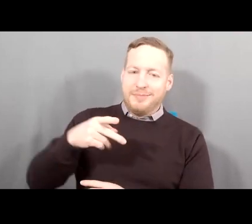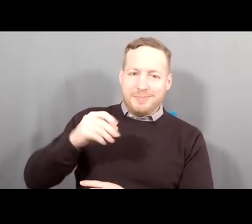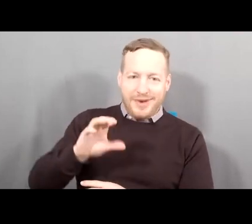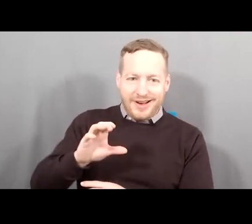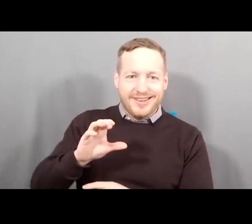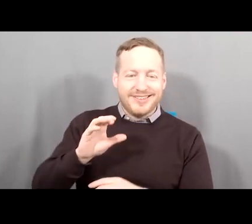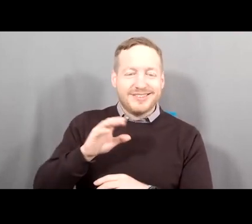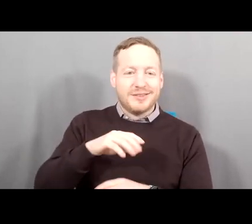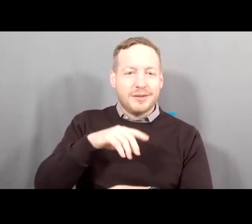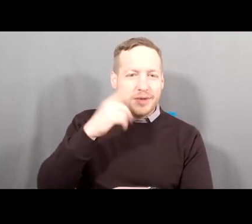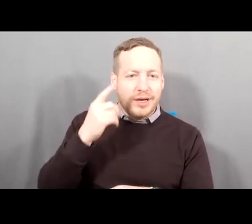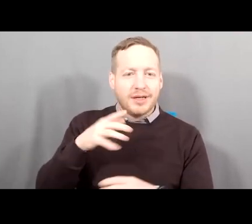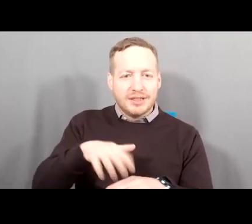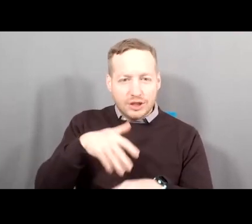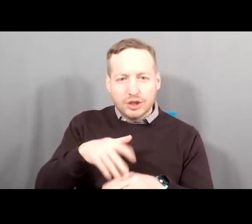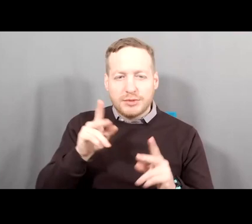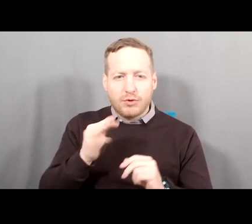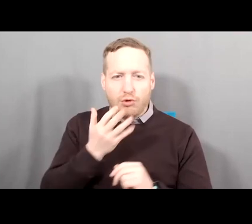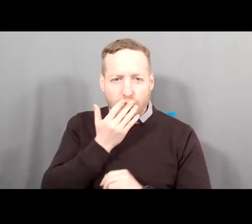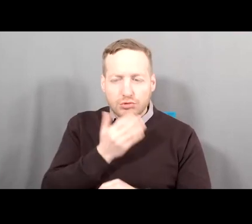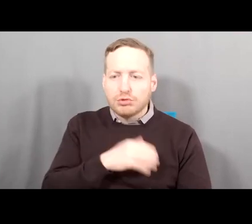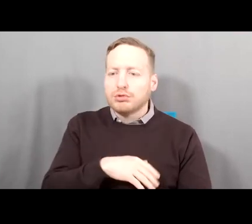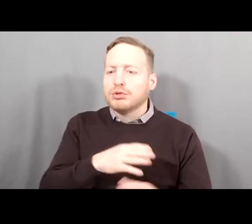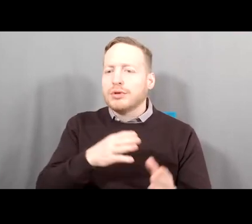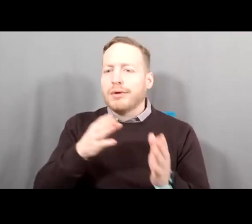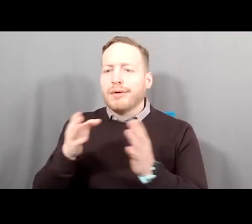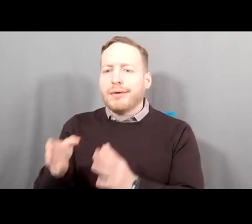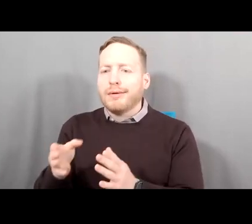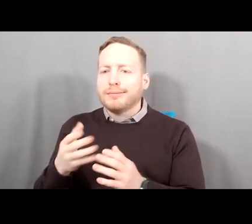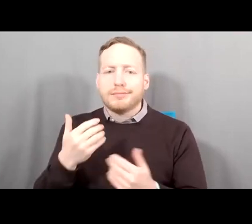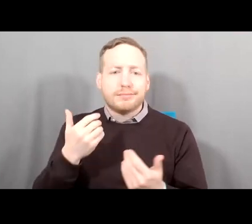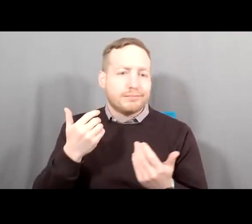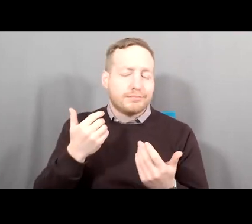information, the Black, Indigenous people of color,